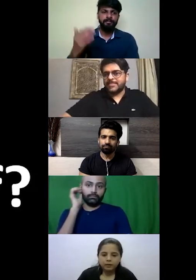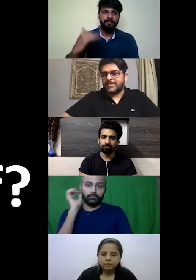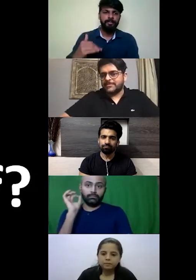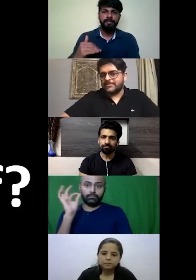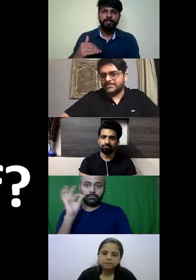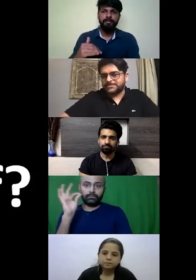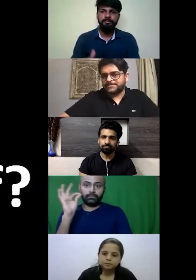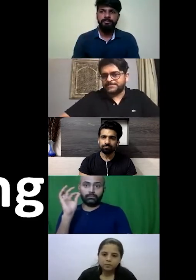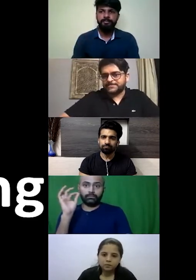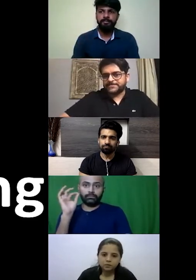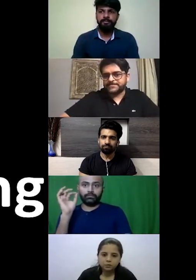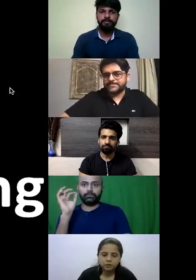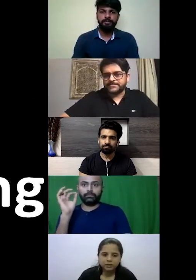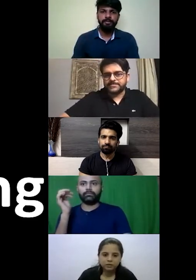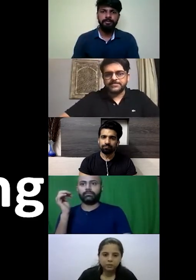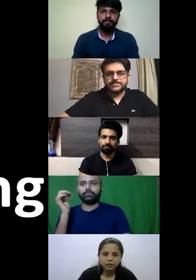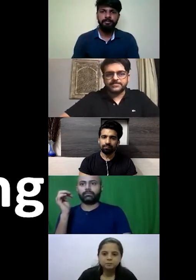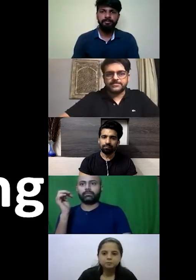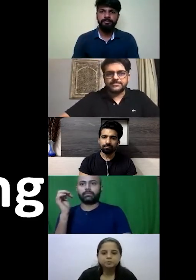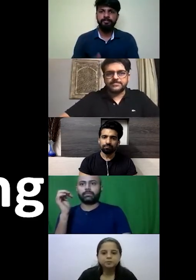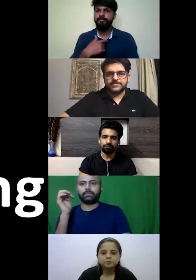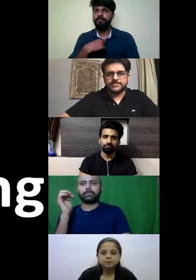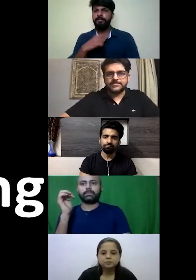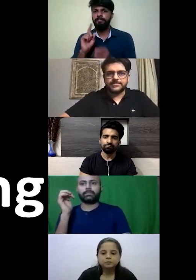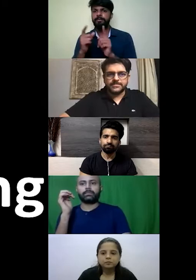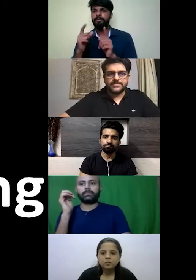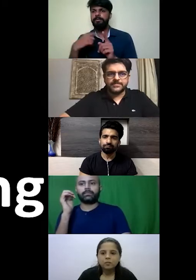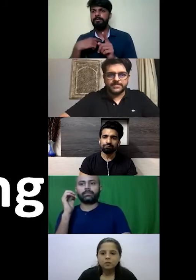only. So the next one.